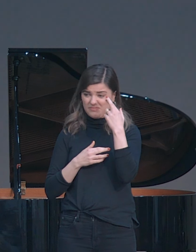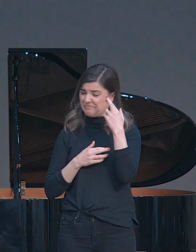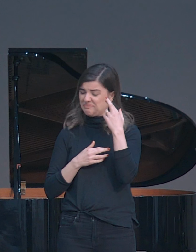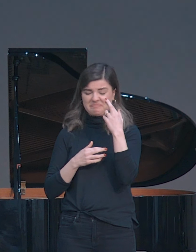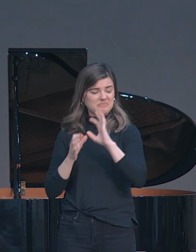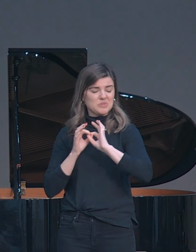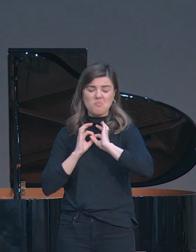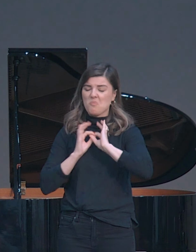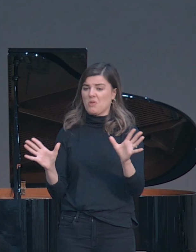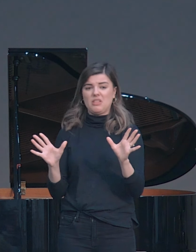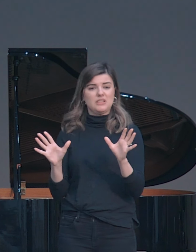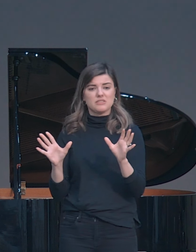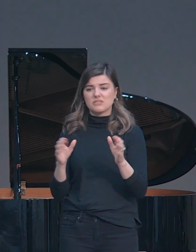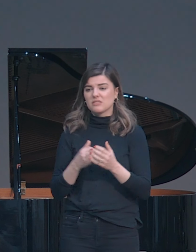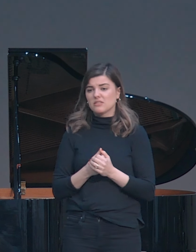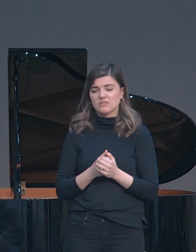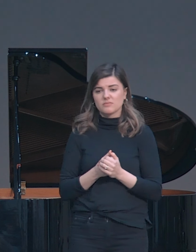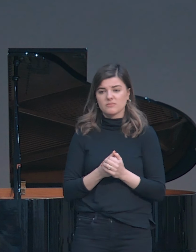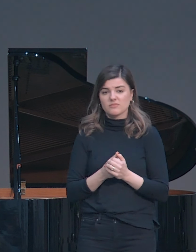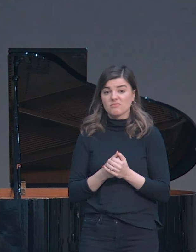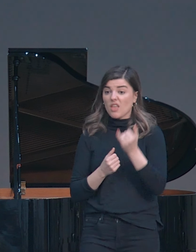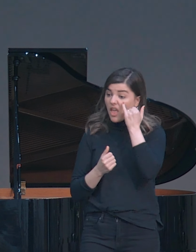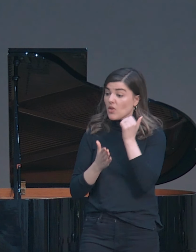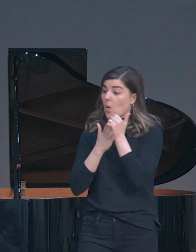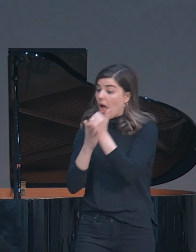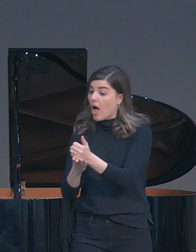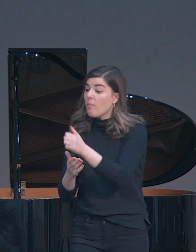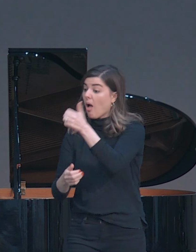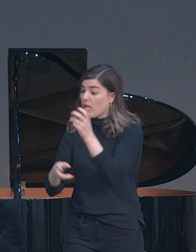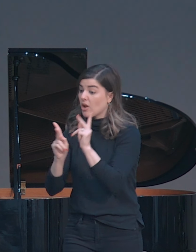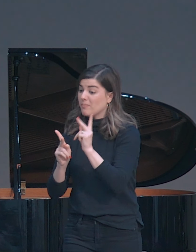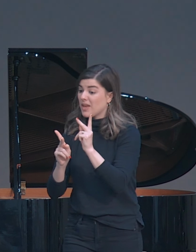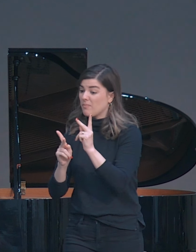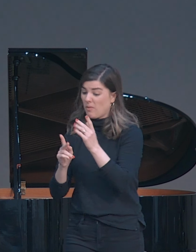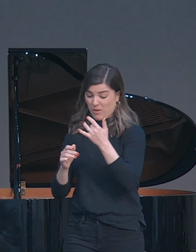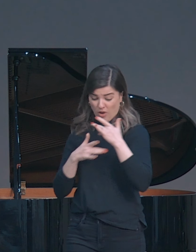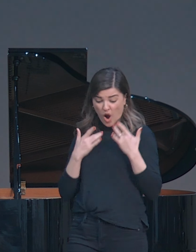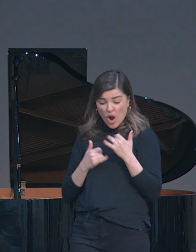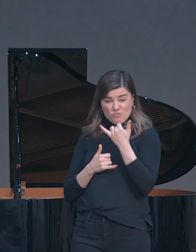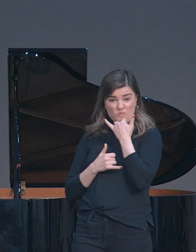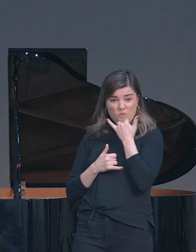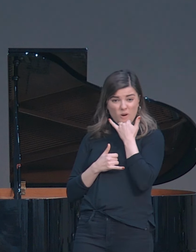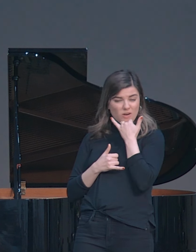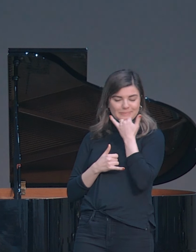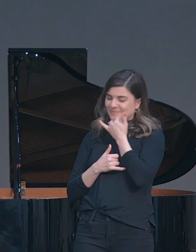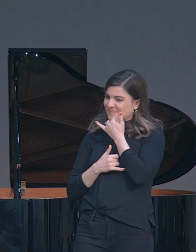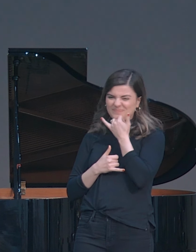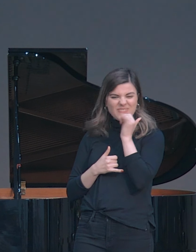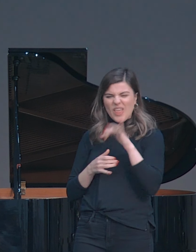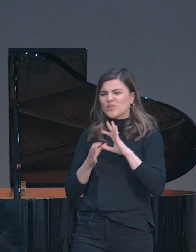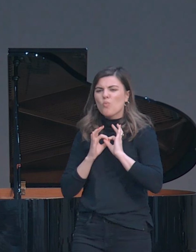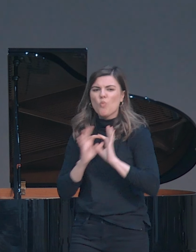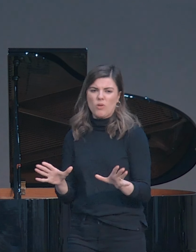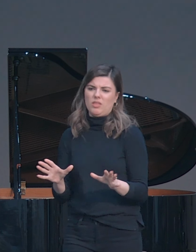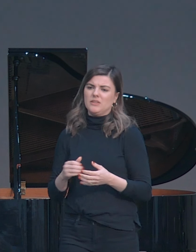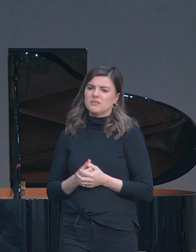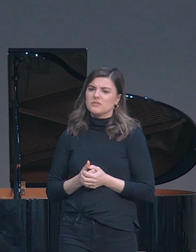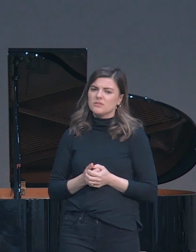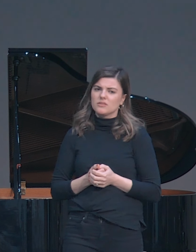lasting value to you. Helping others from the wrong heart motive is of no lasting value to